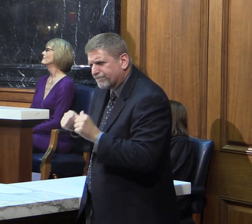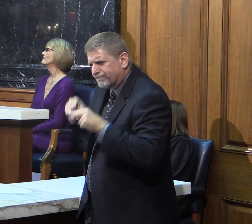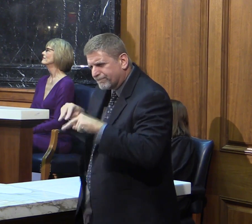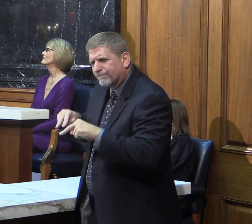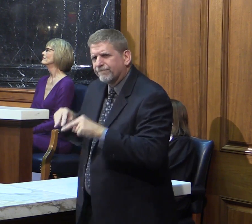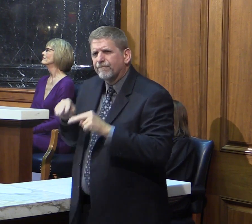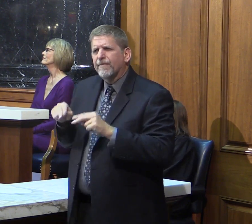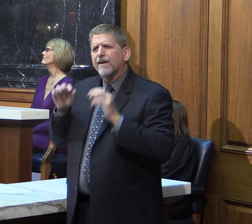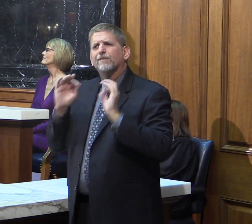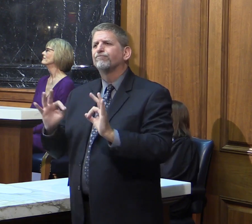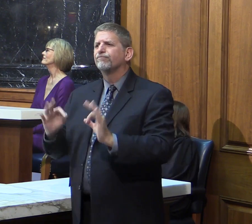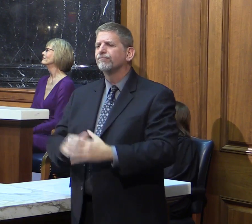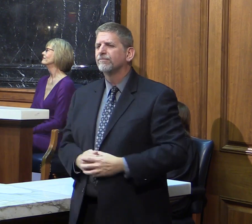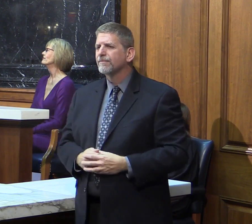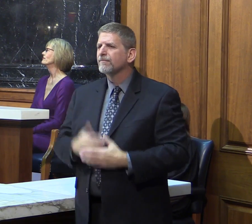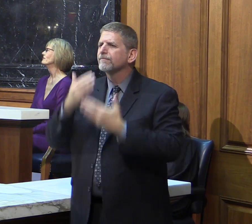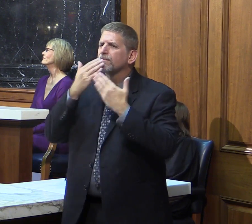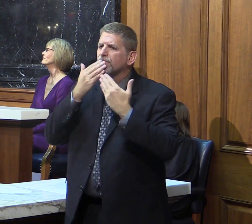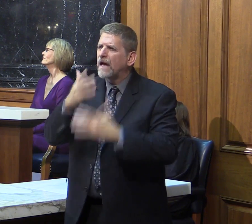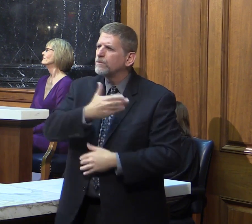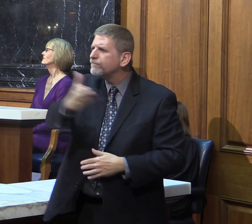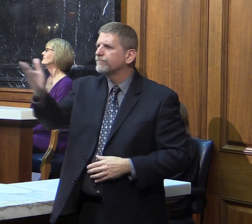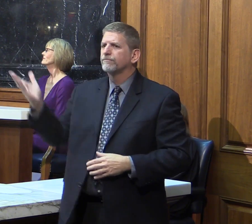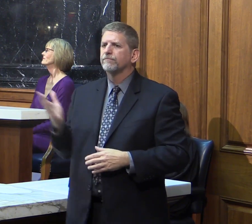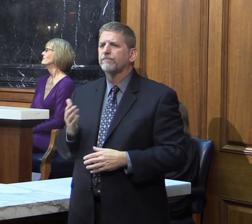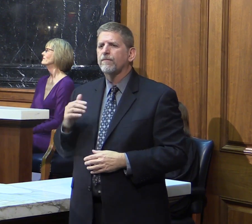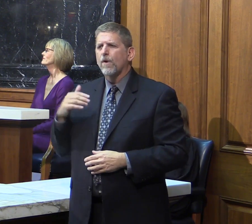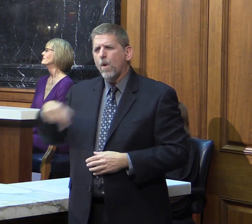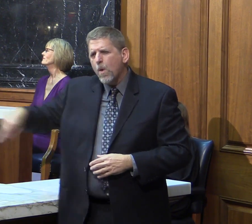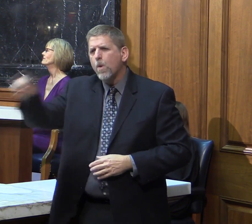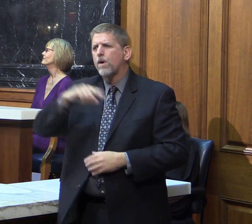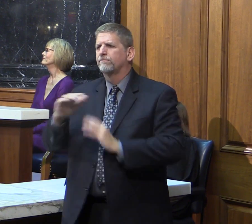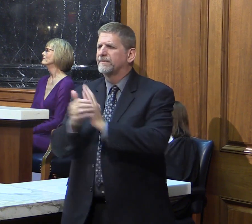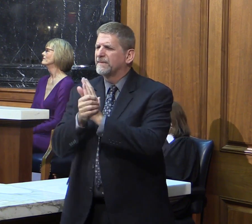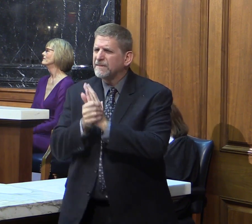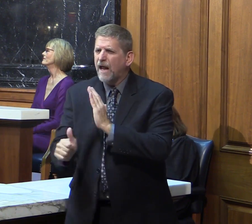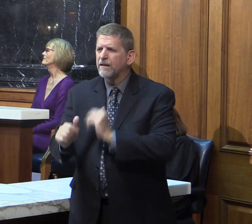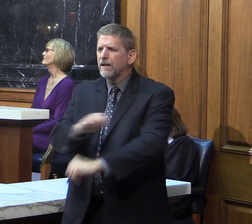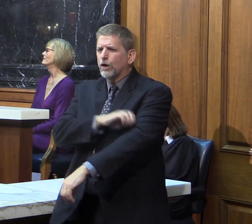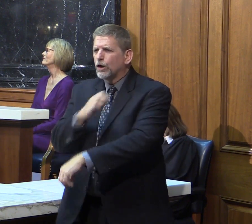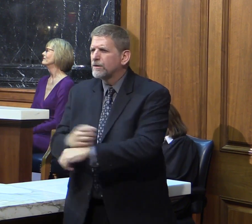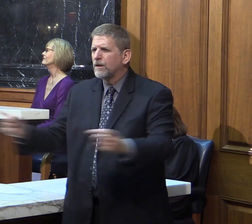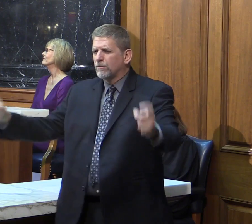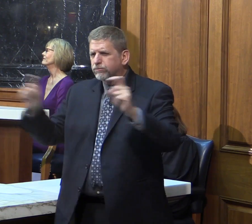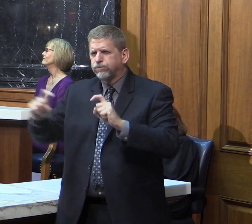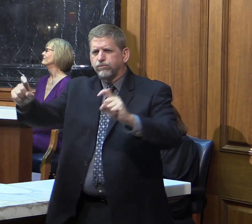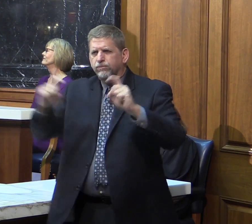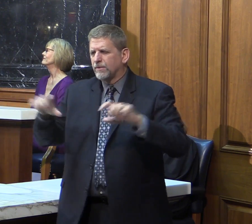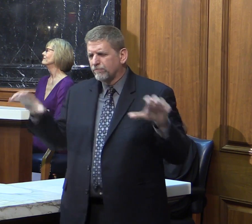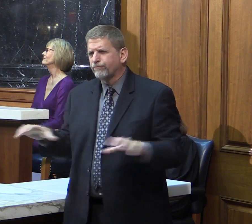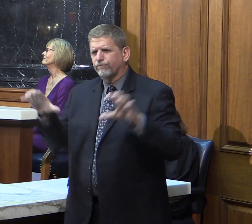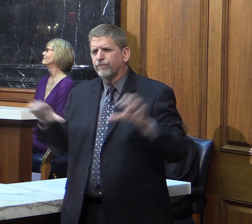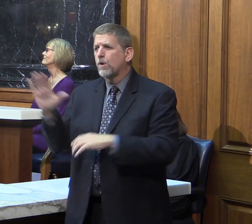order. Thanks to the collective talent and energy of our fellow Hoosiers, along with your